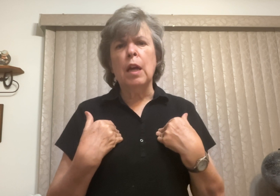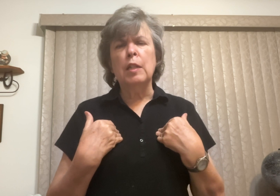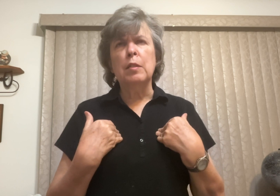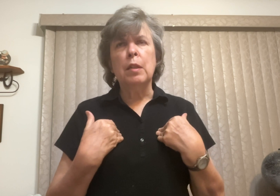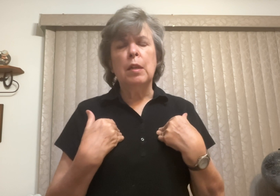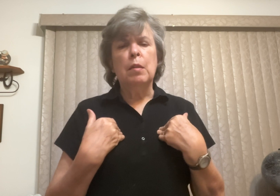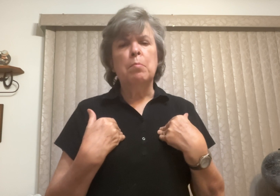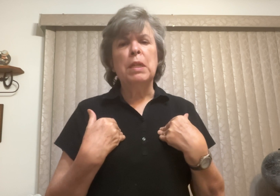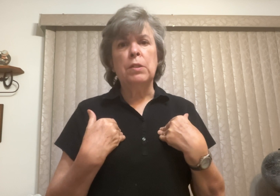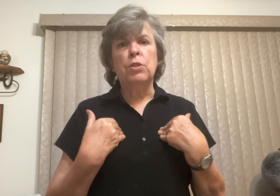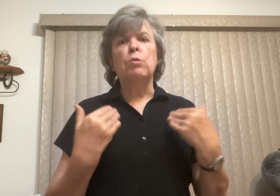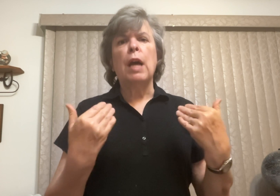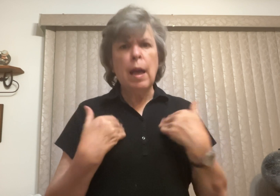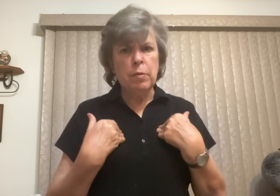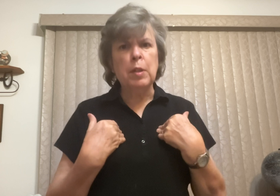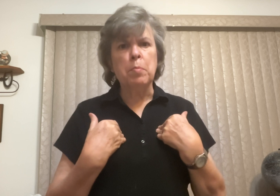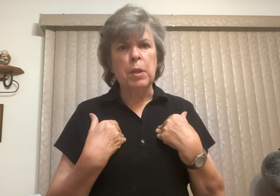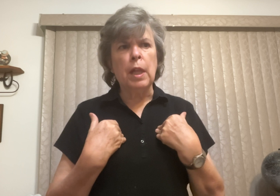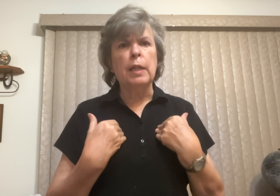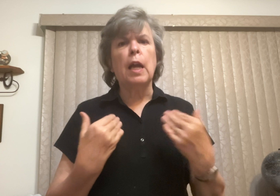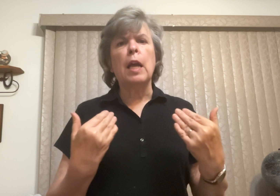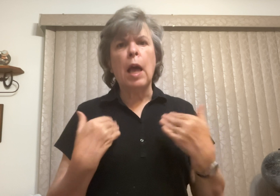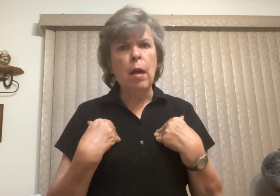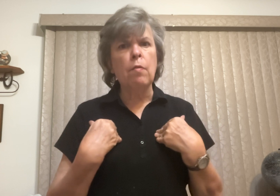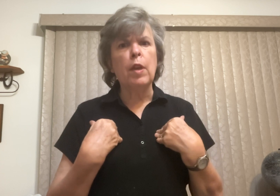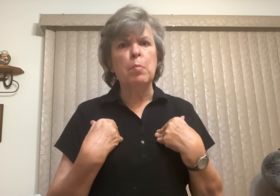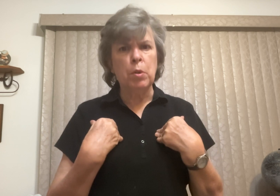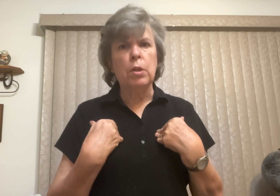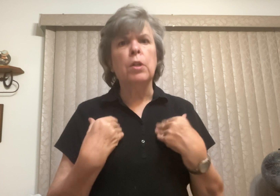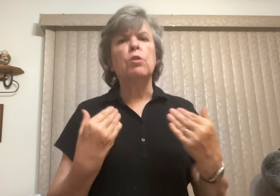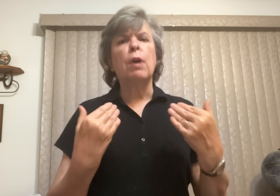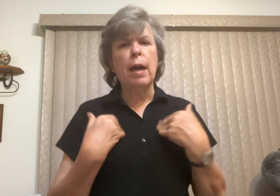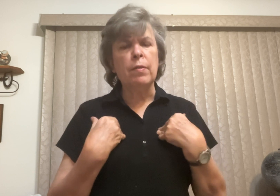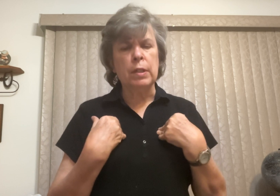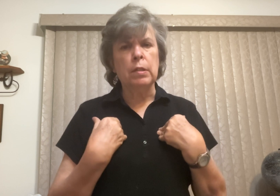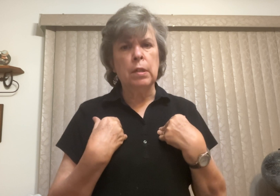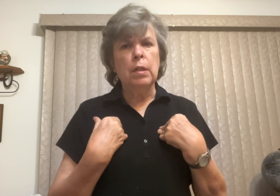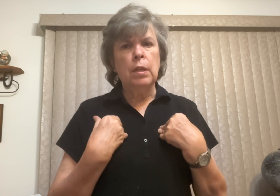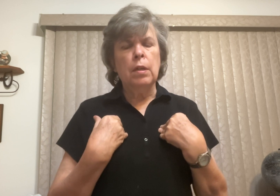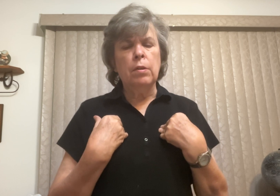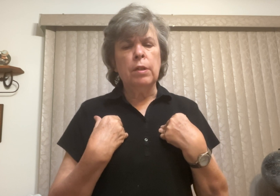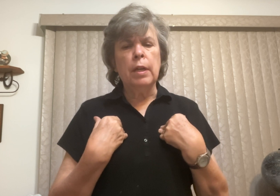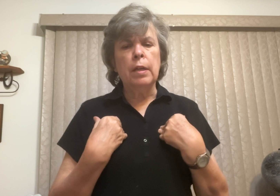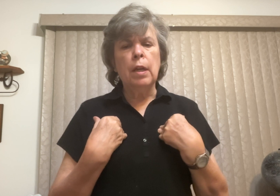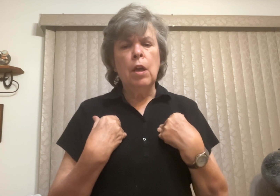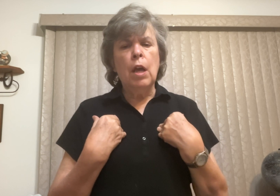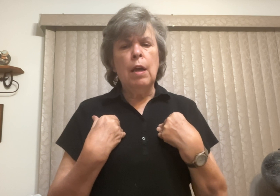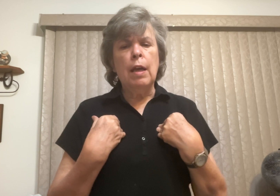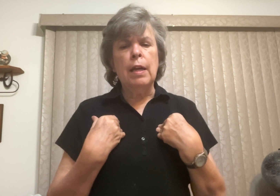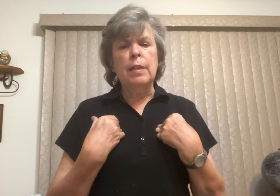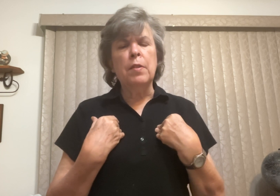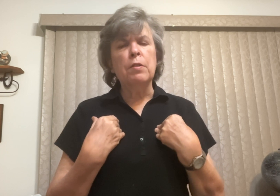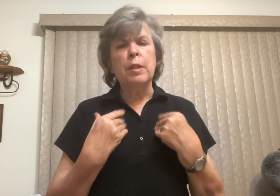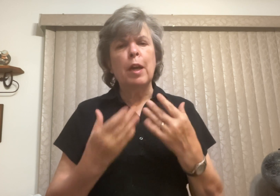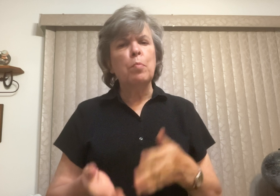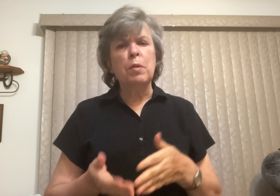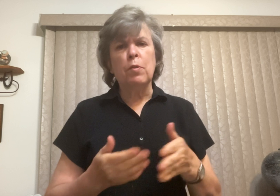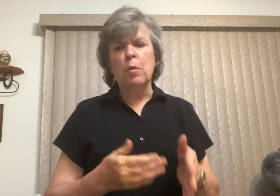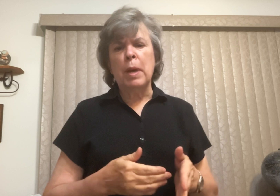sign means you have something, like I have a book, you have it, okay? And then there's a helping verb have,